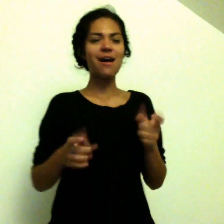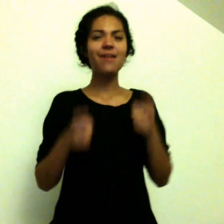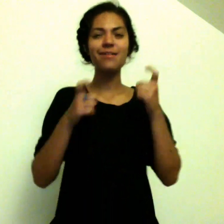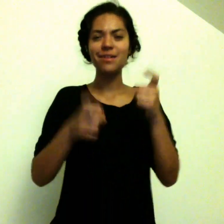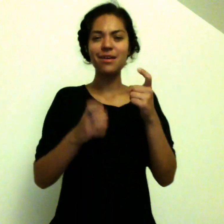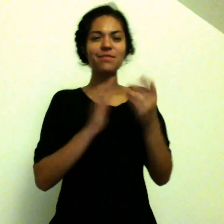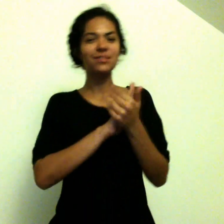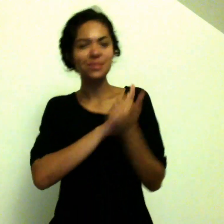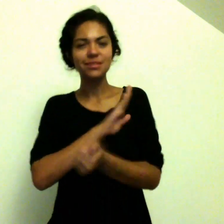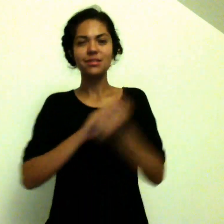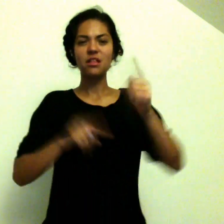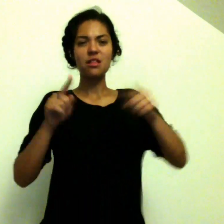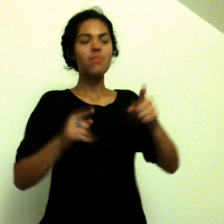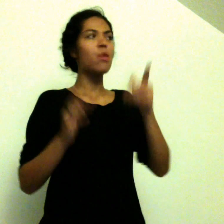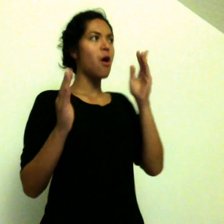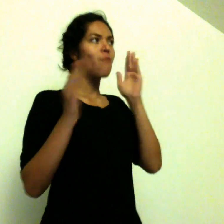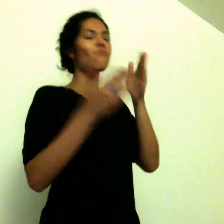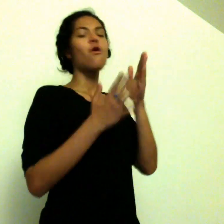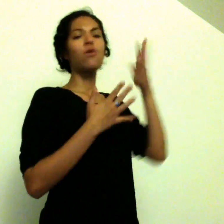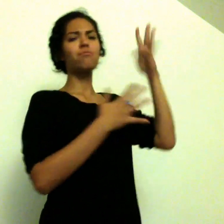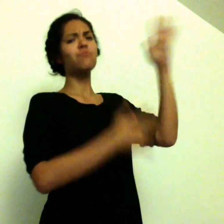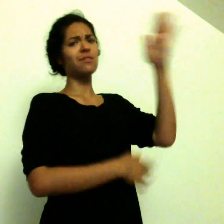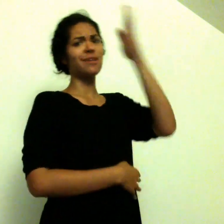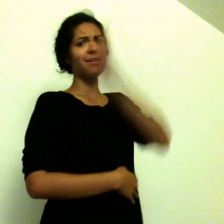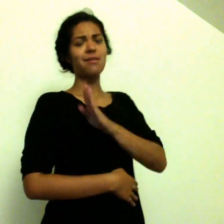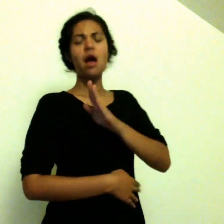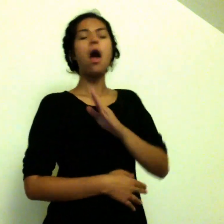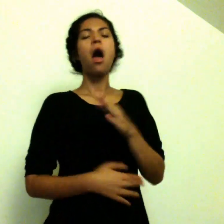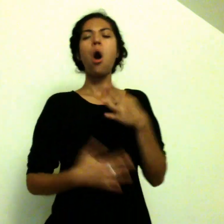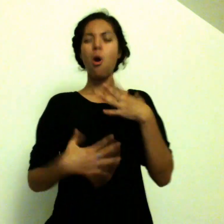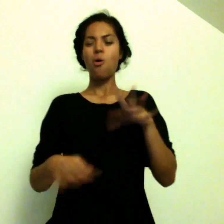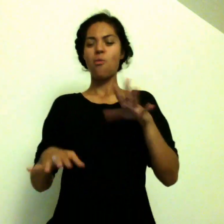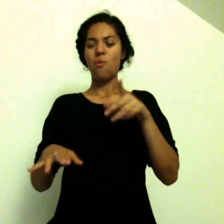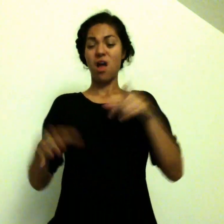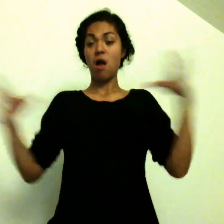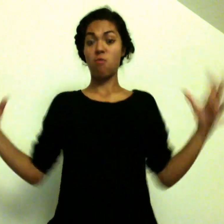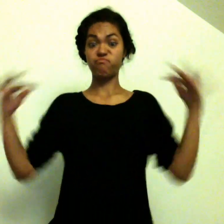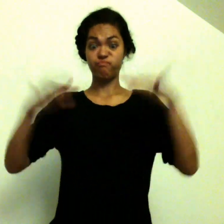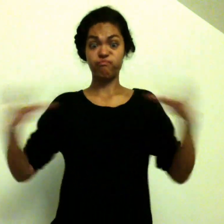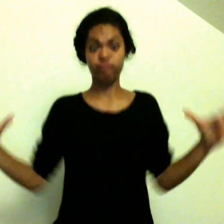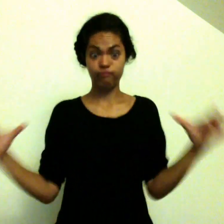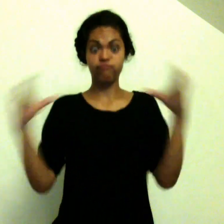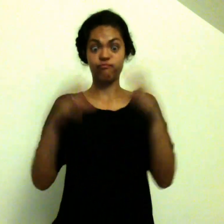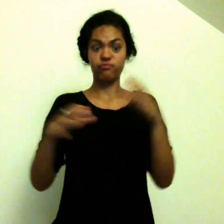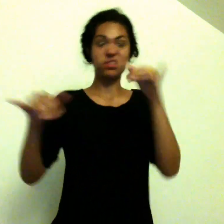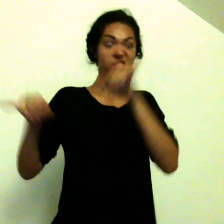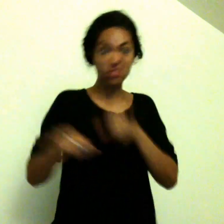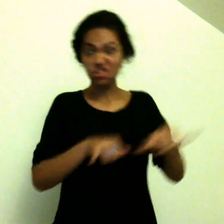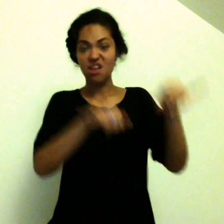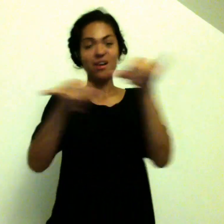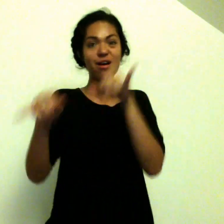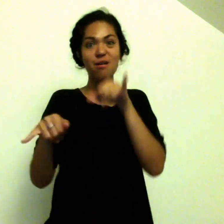kind of a voice of unison rising up, but there's a massive symphony rising up before God, because there is